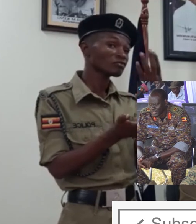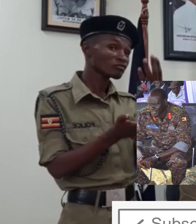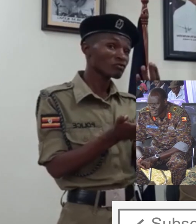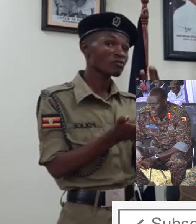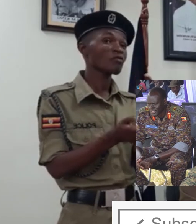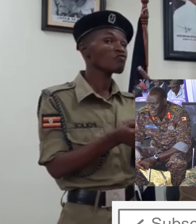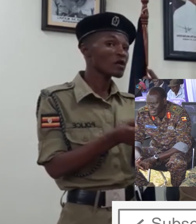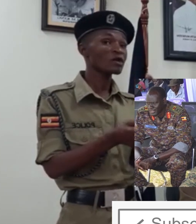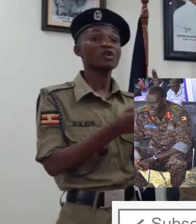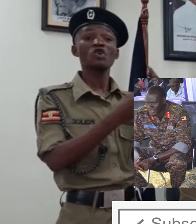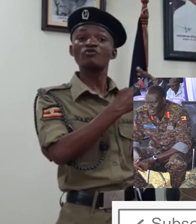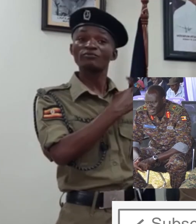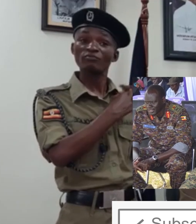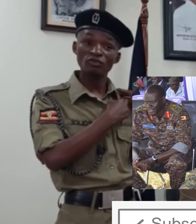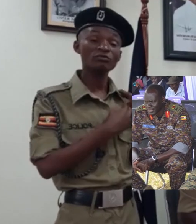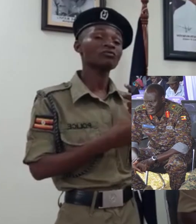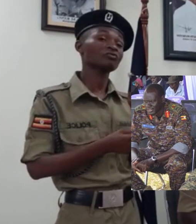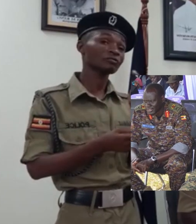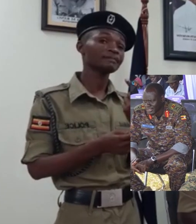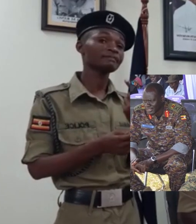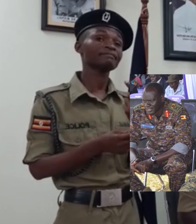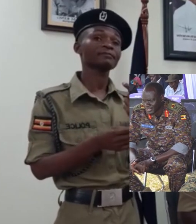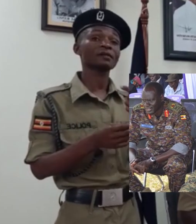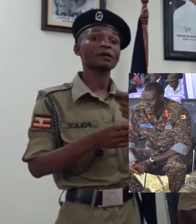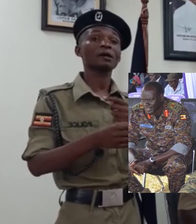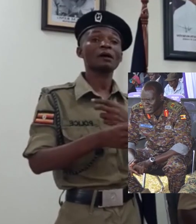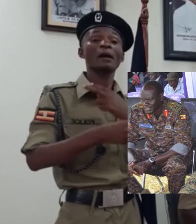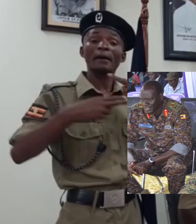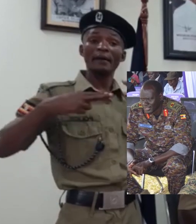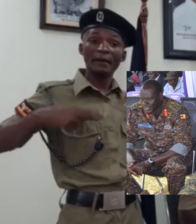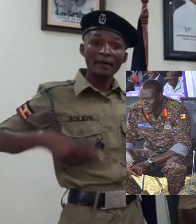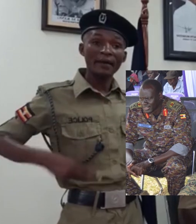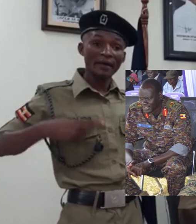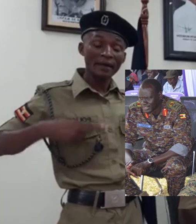abakugu baabadde bana era wakati waabwe